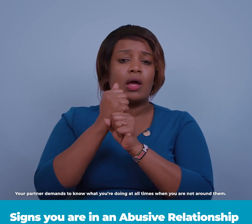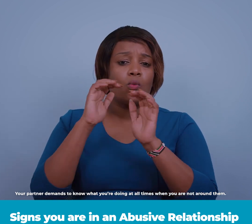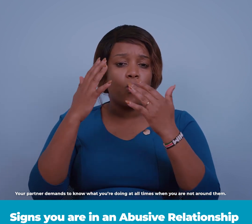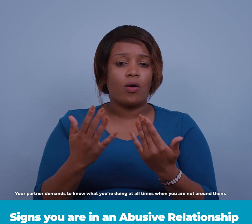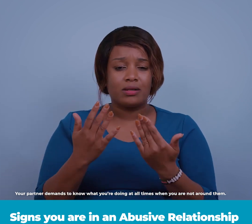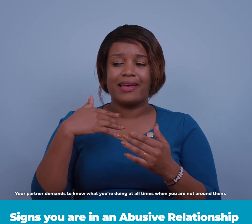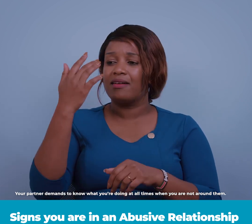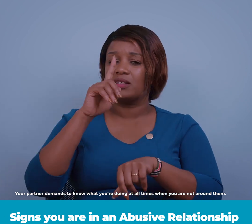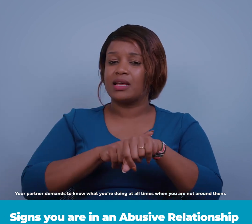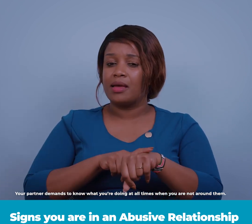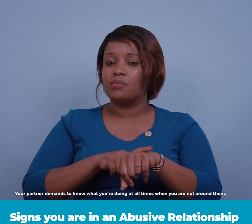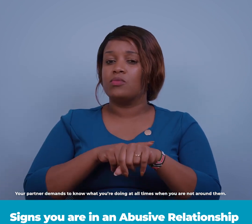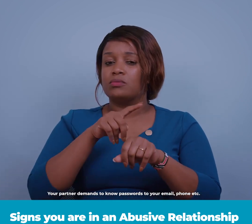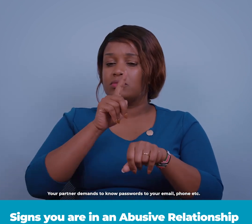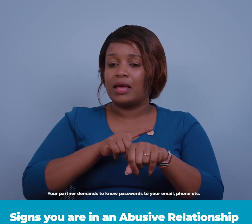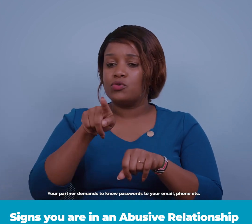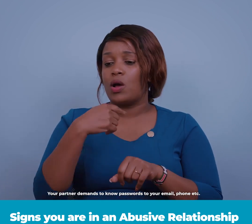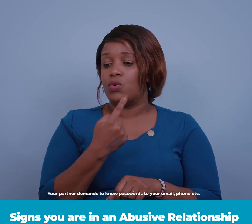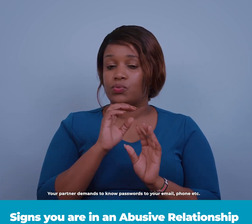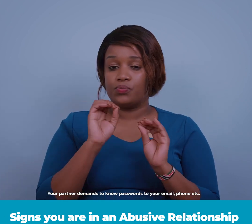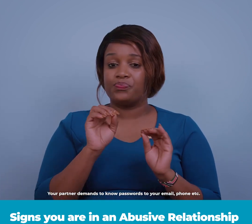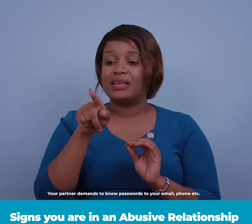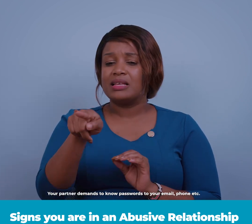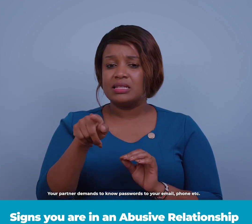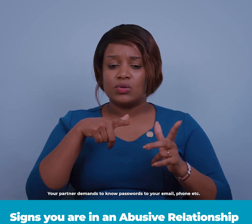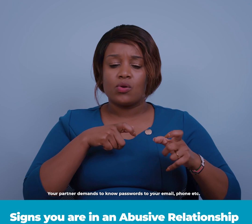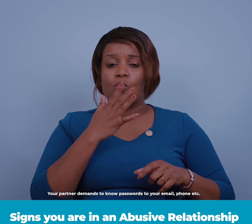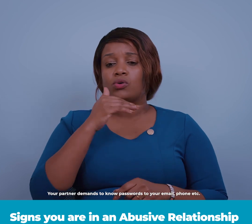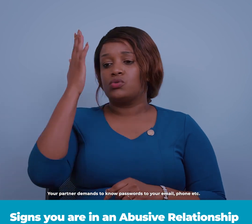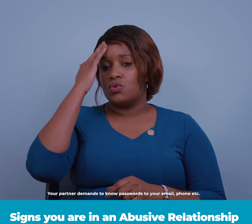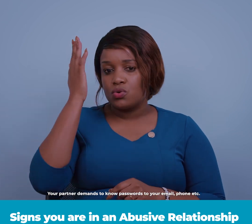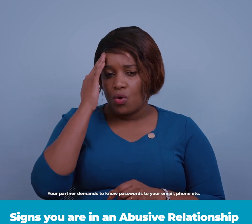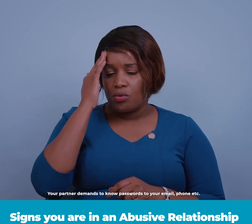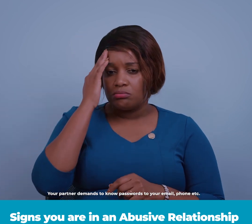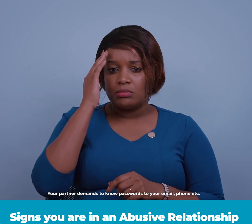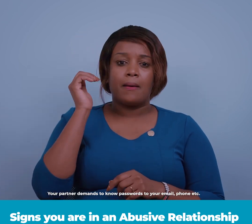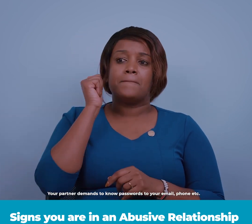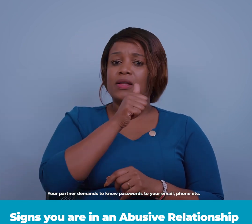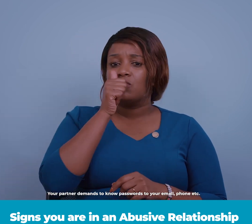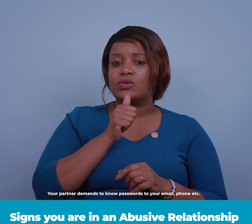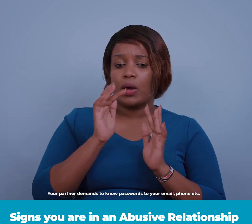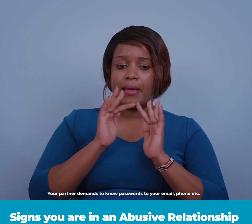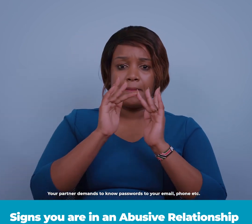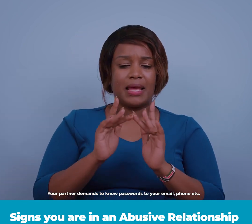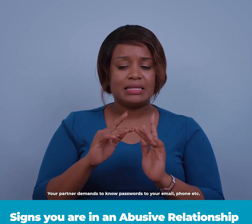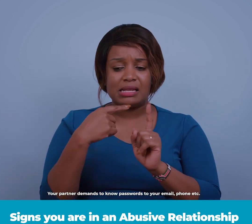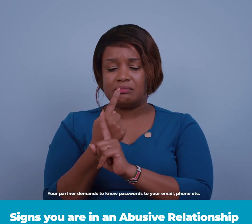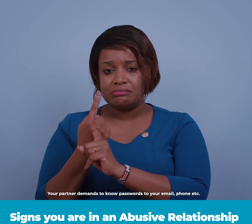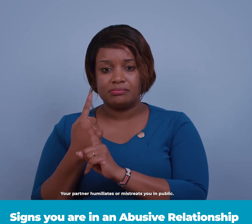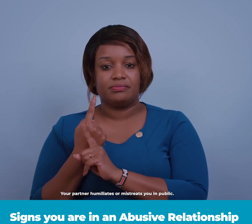around. Your partner demands to know passwords to your email, phone, etc.